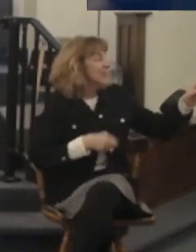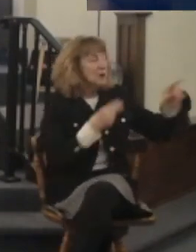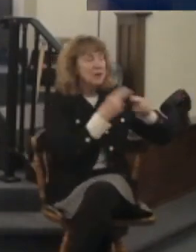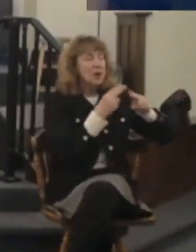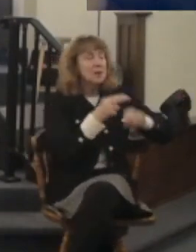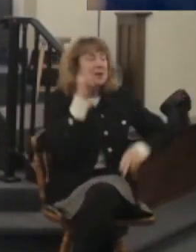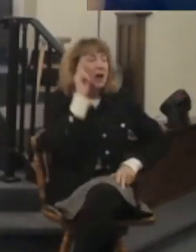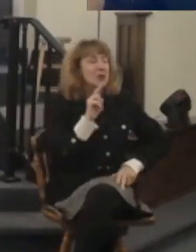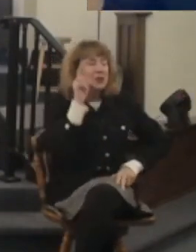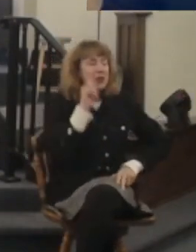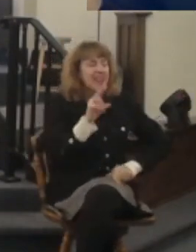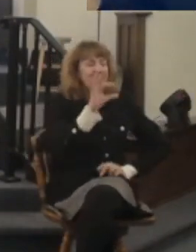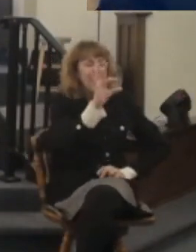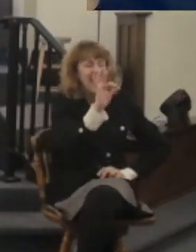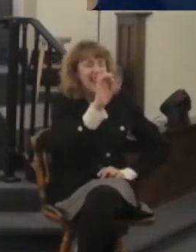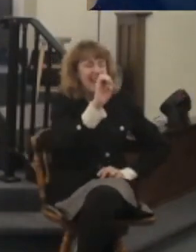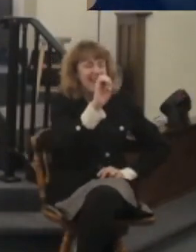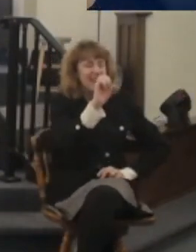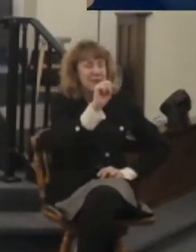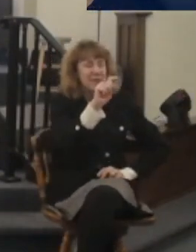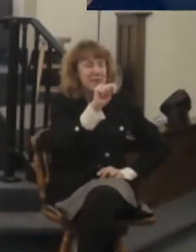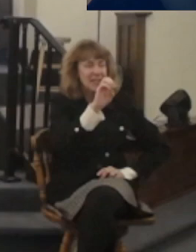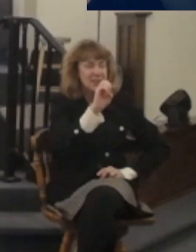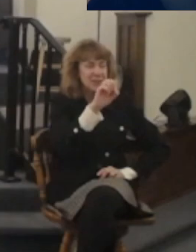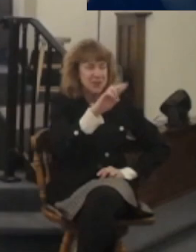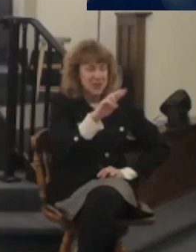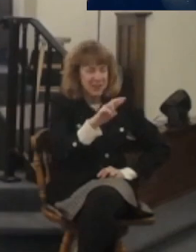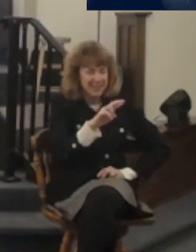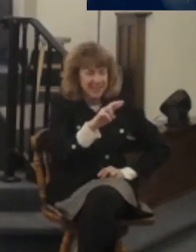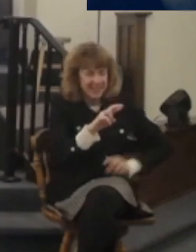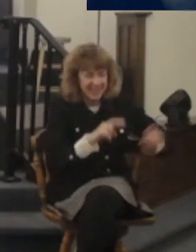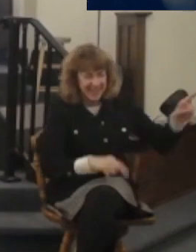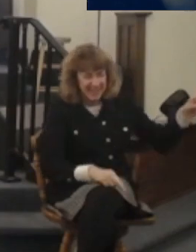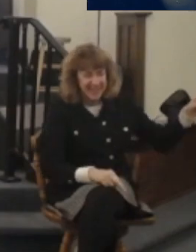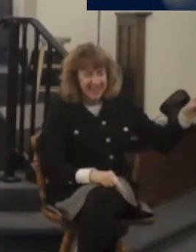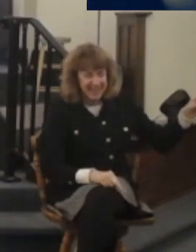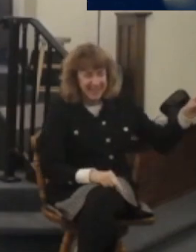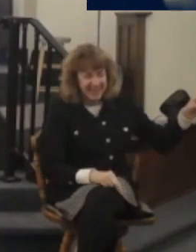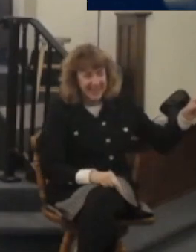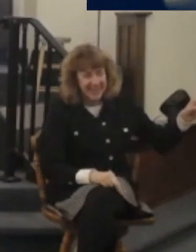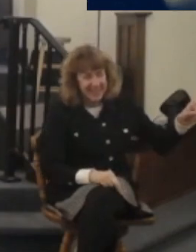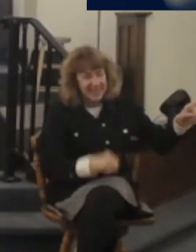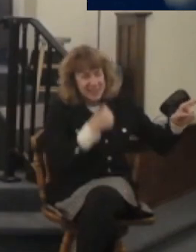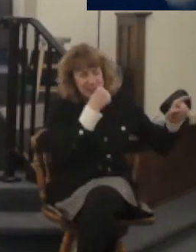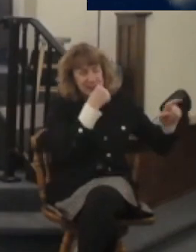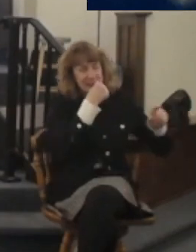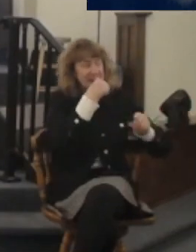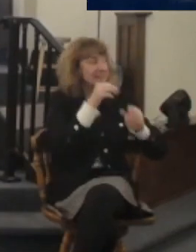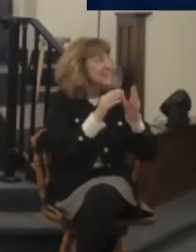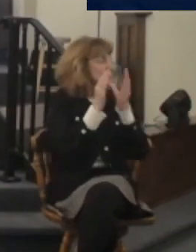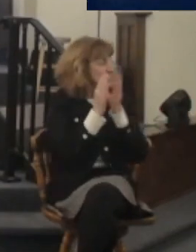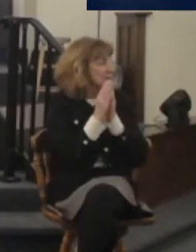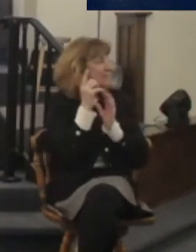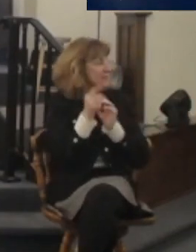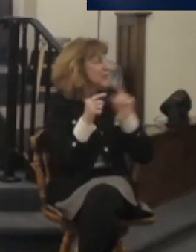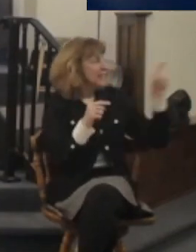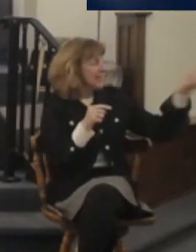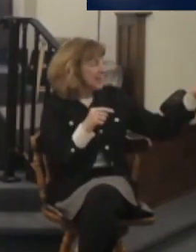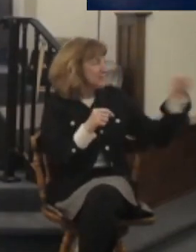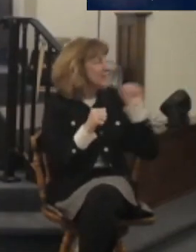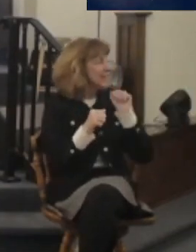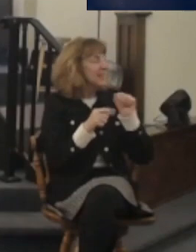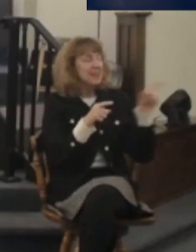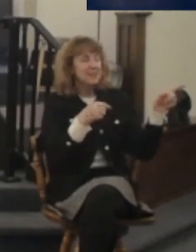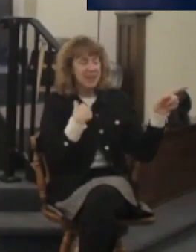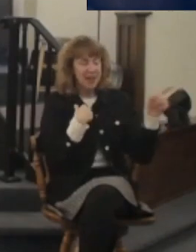allowed to call him that, but we want to keep Jim lifted in prayer for his surgery, for a smooth and quick healing